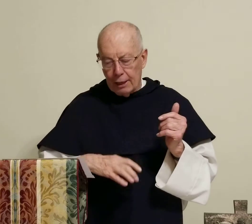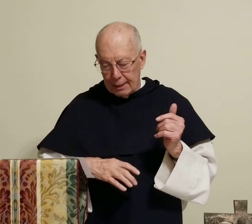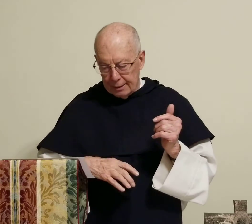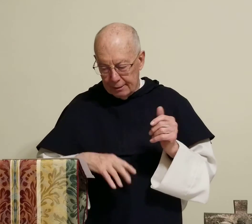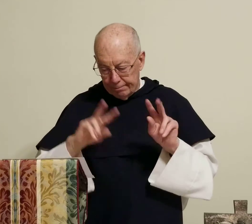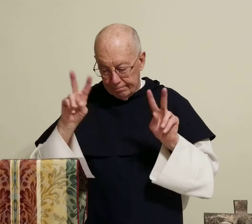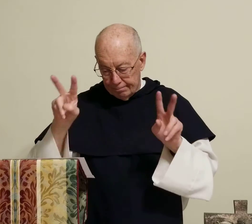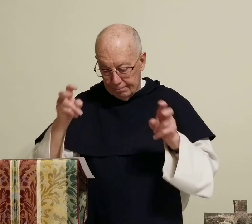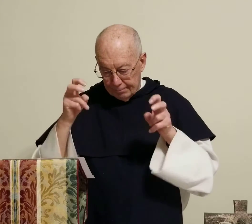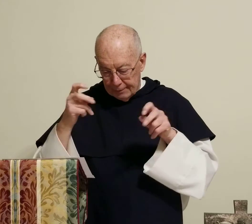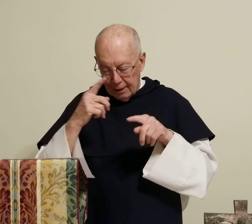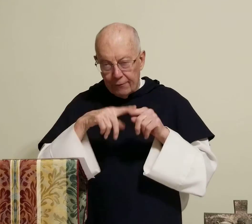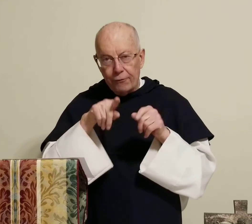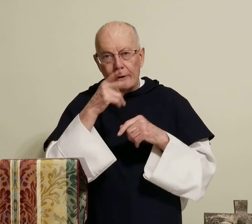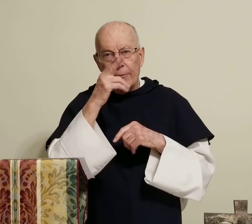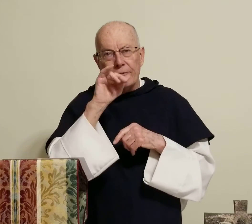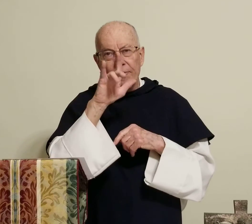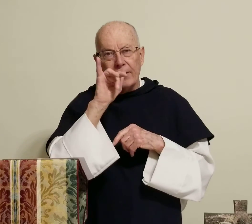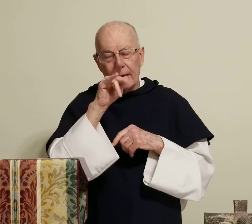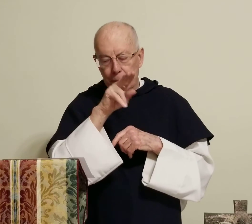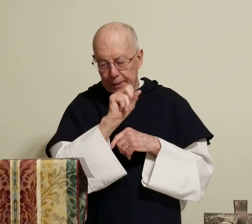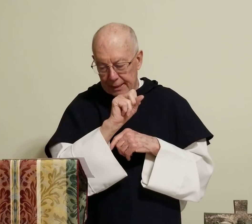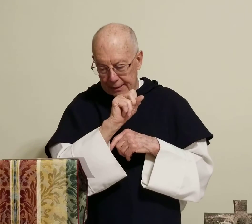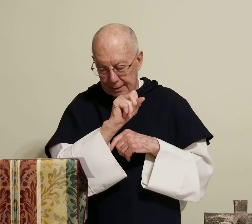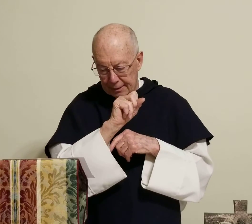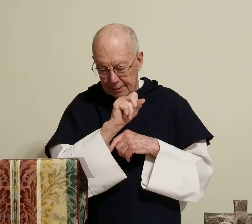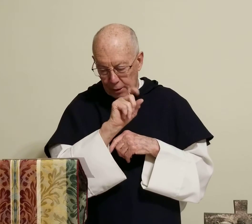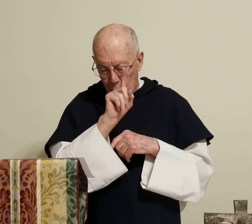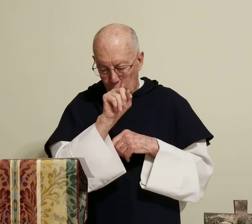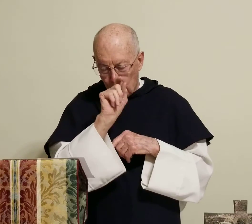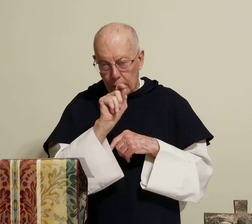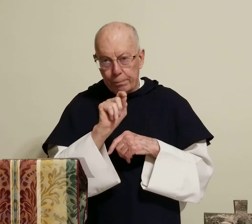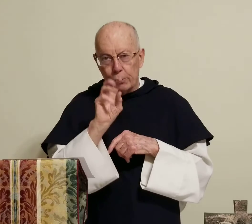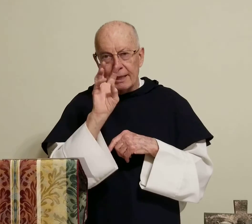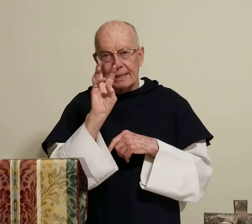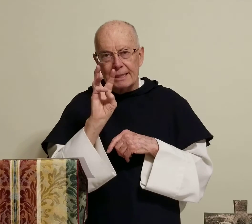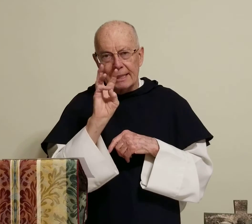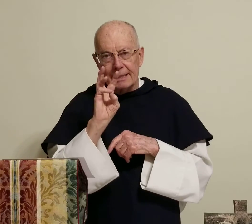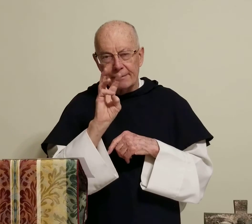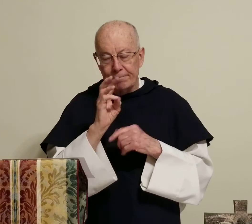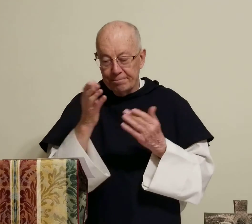Christ from Philippines were person.